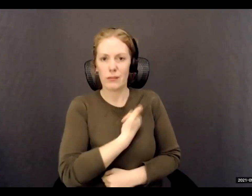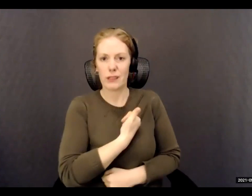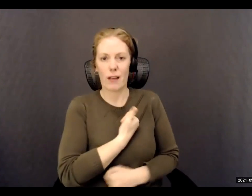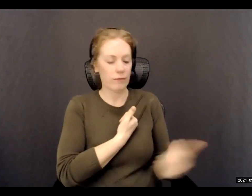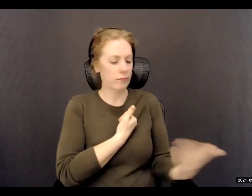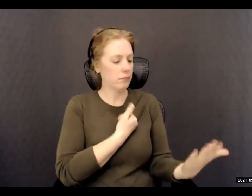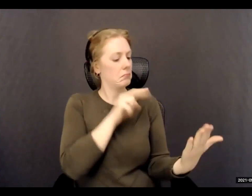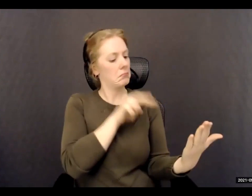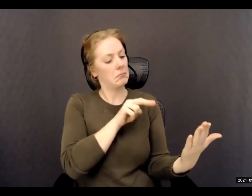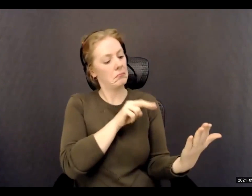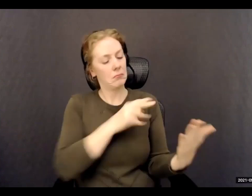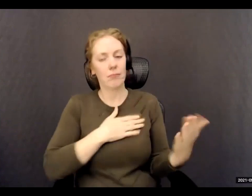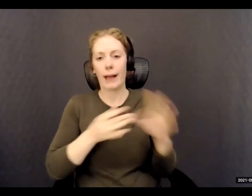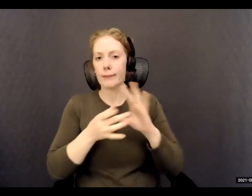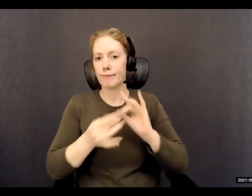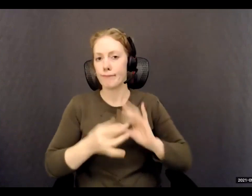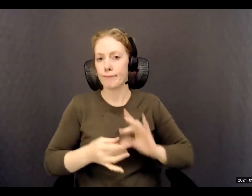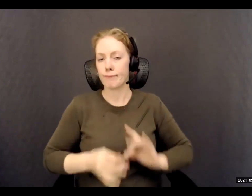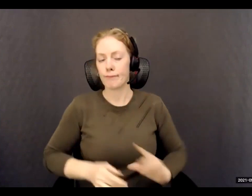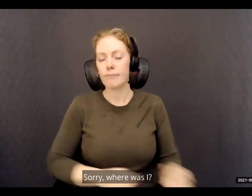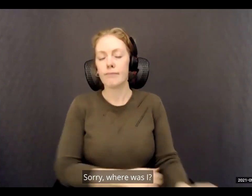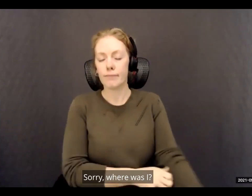about.